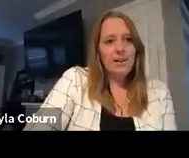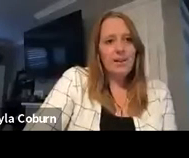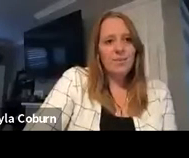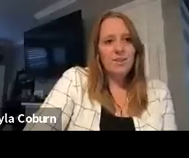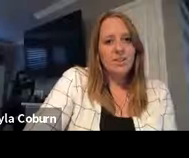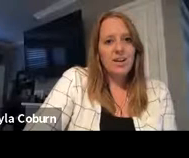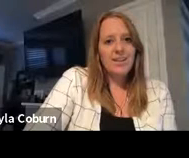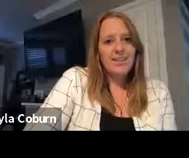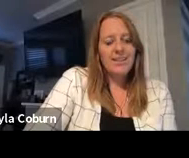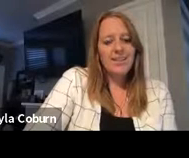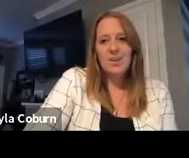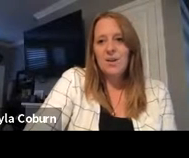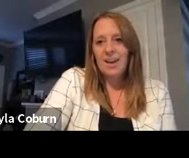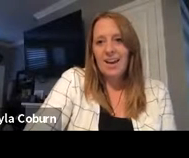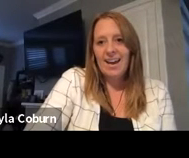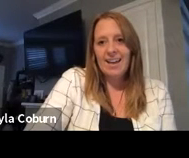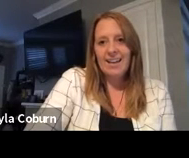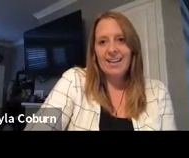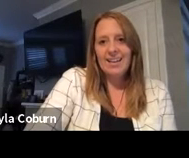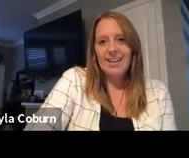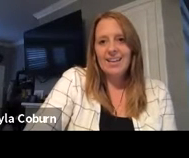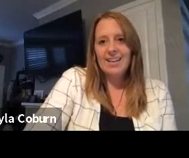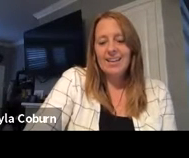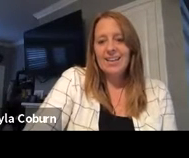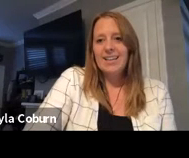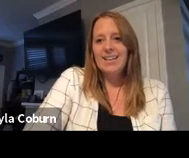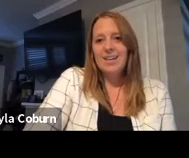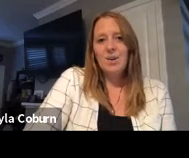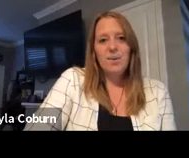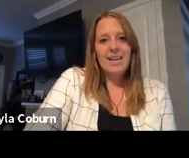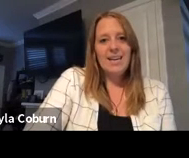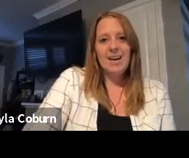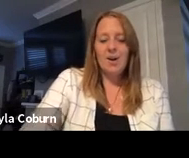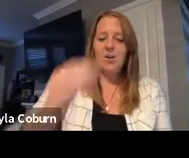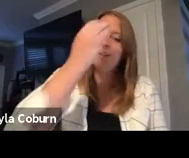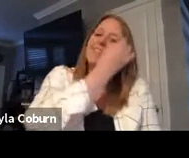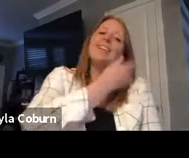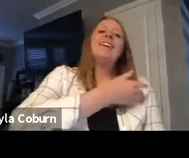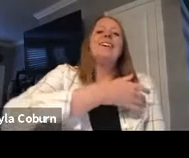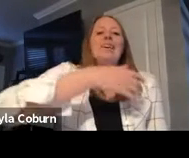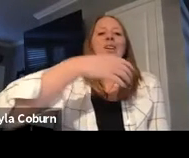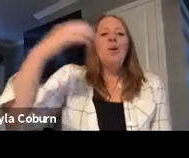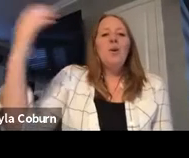And play from start. Okay. Here we go.